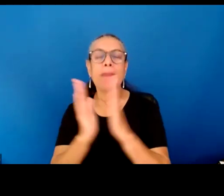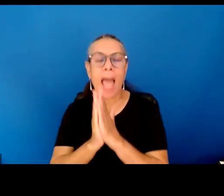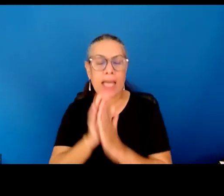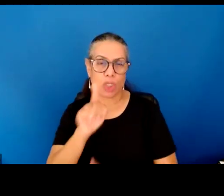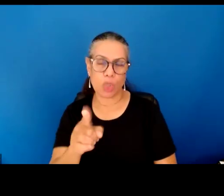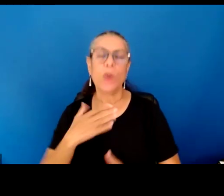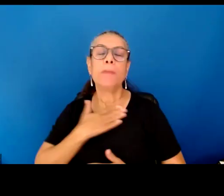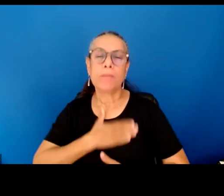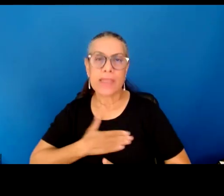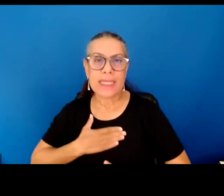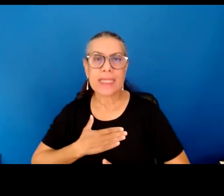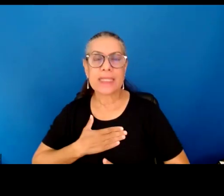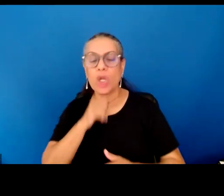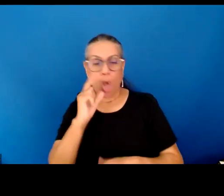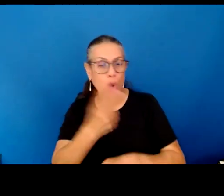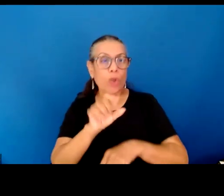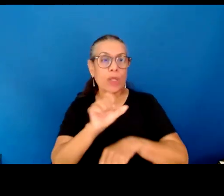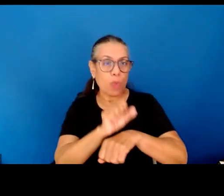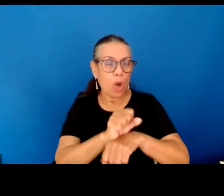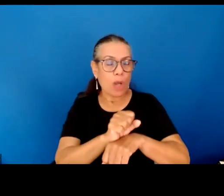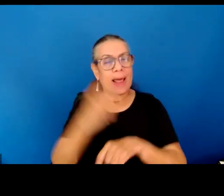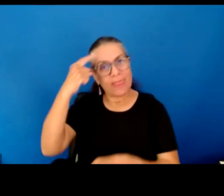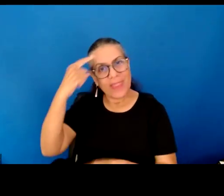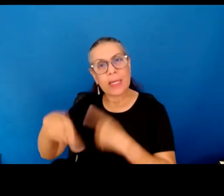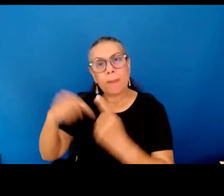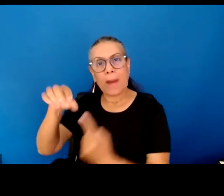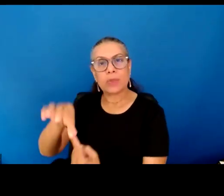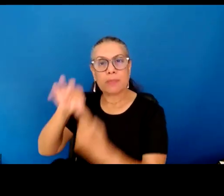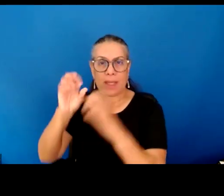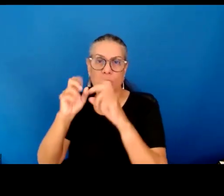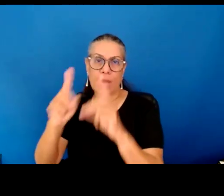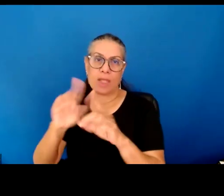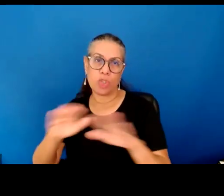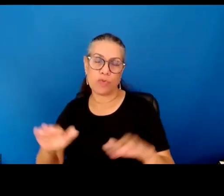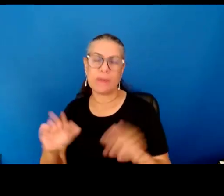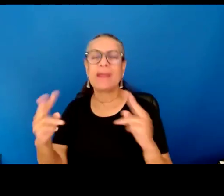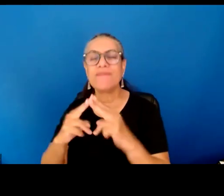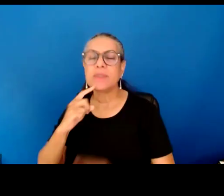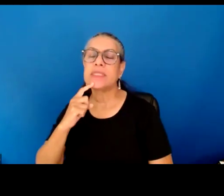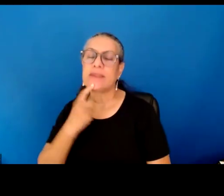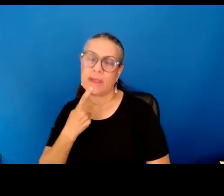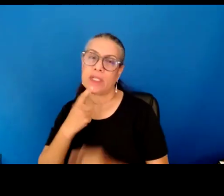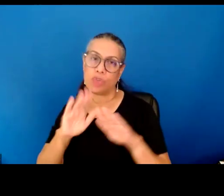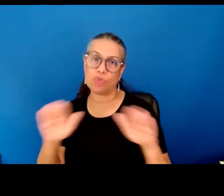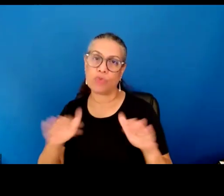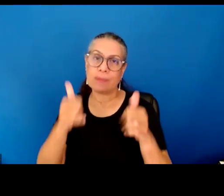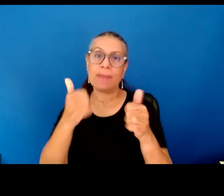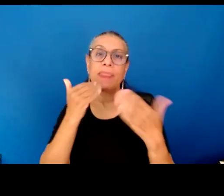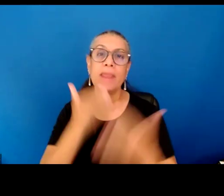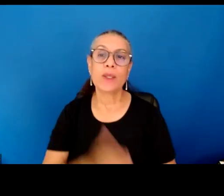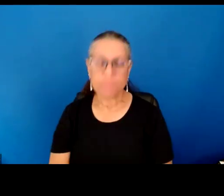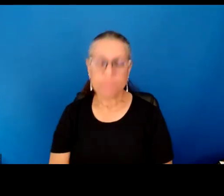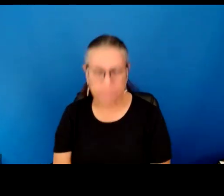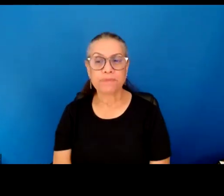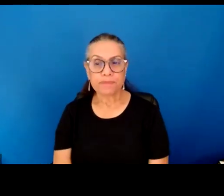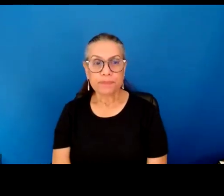this evening to go beyond the work as prescribed and champion a change in our thinking about these most vulnerable kids this year. Thank you.